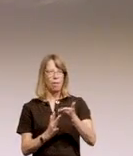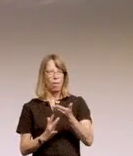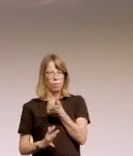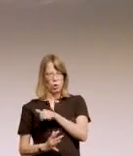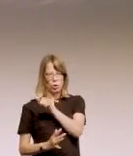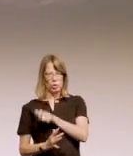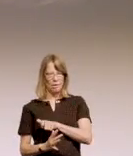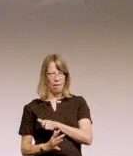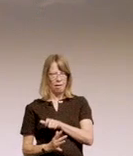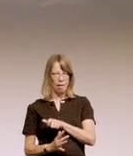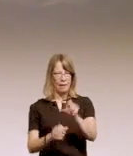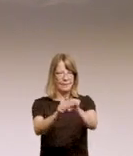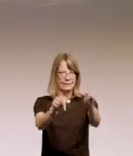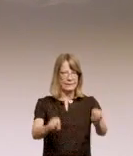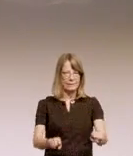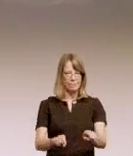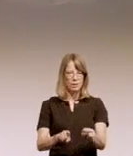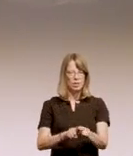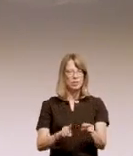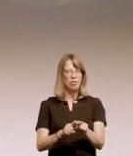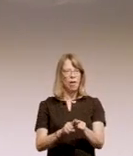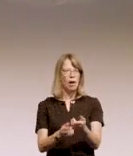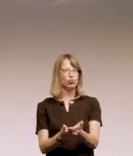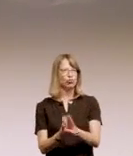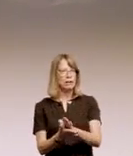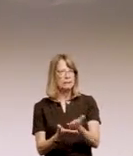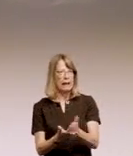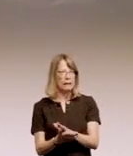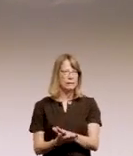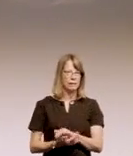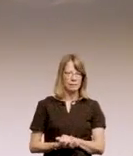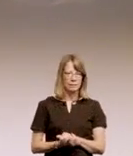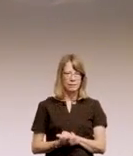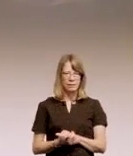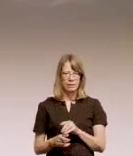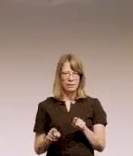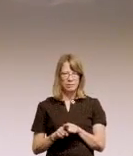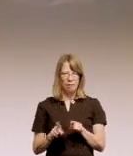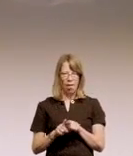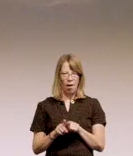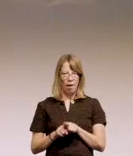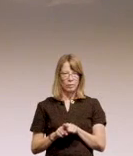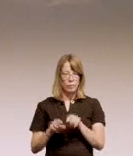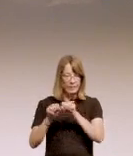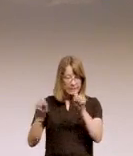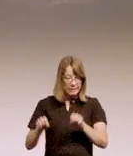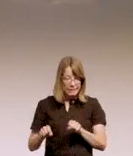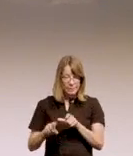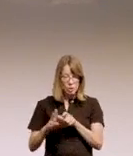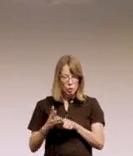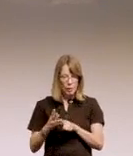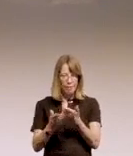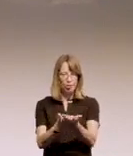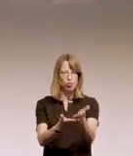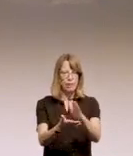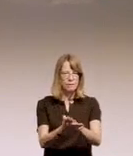with. Think of it like a translator. Whatever the system is doing, the assistive technology is translating to make sure it's comprehensible